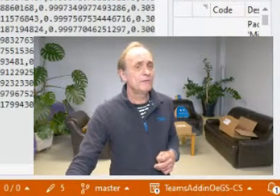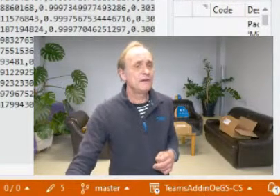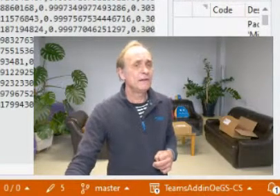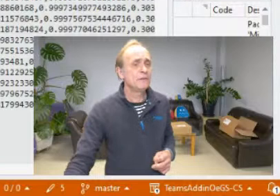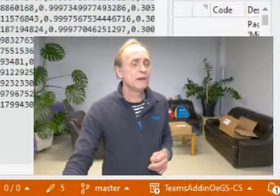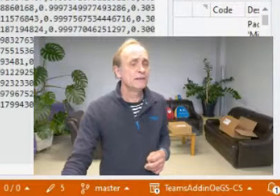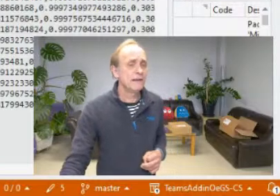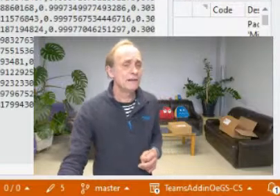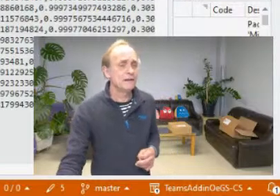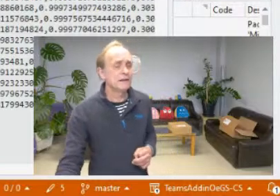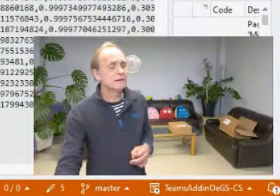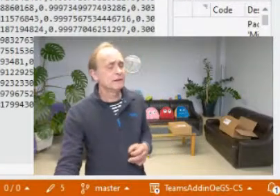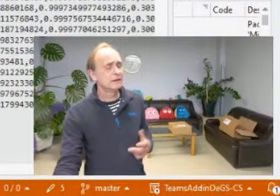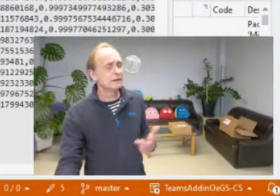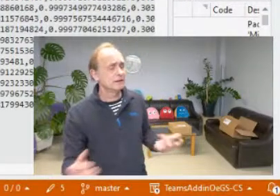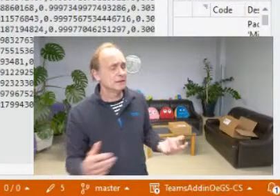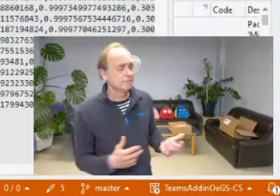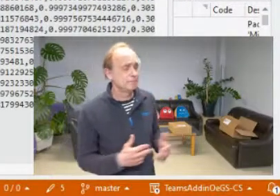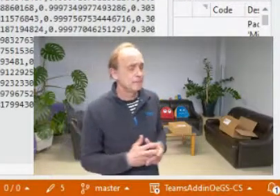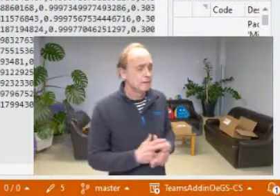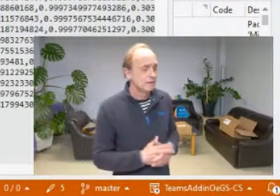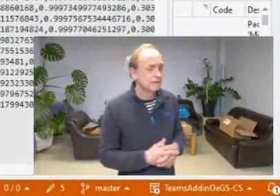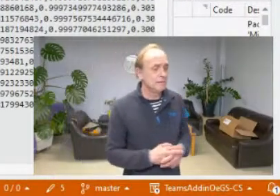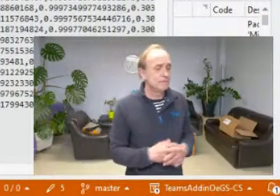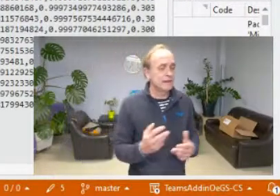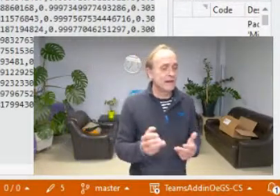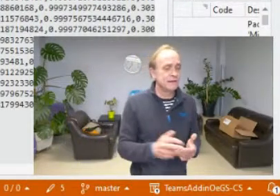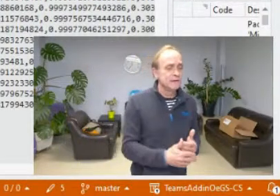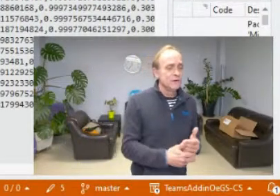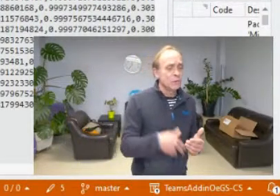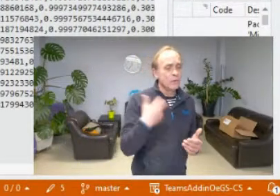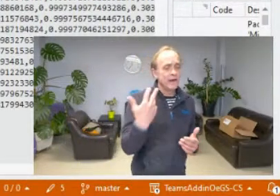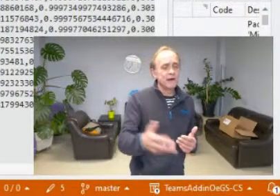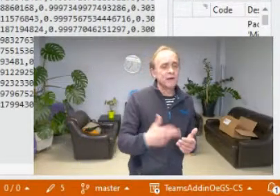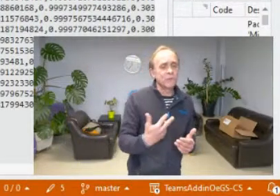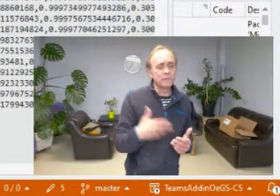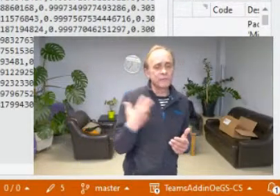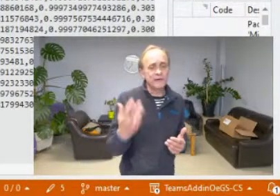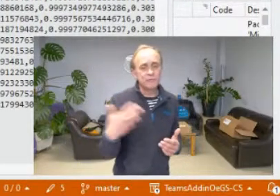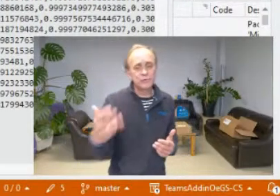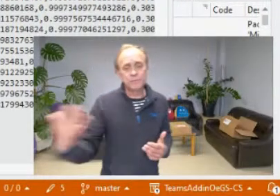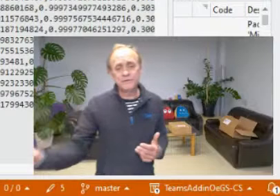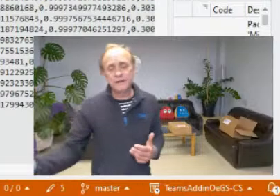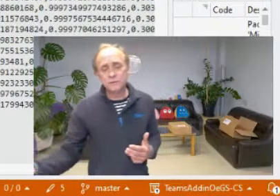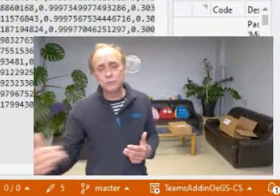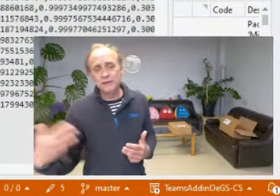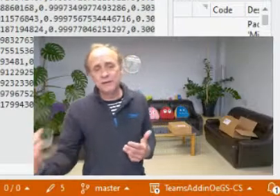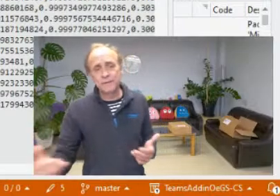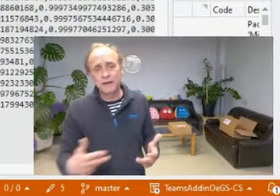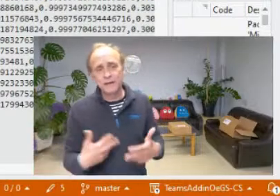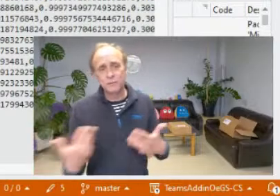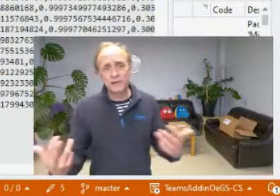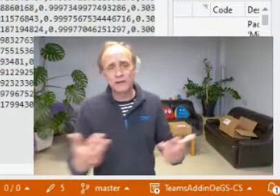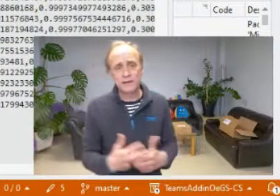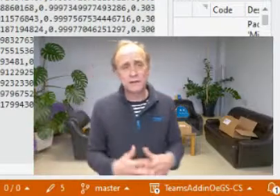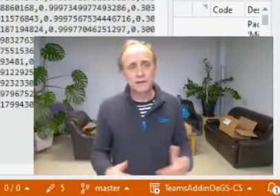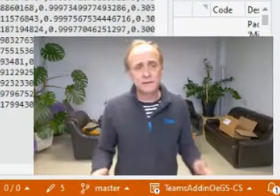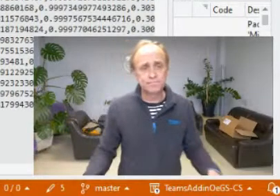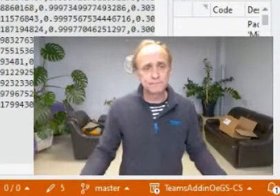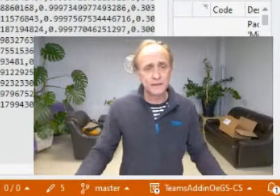and where we say tell the Teams client what frame should be sent to